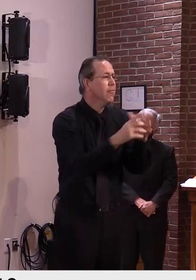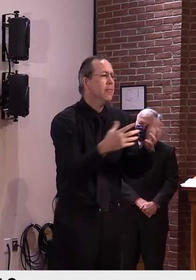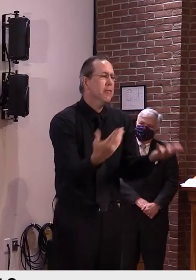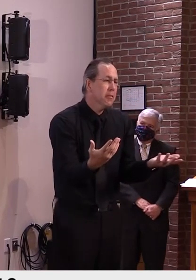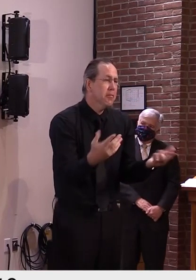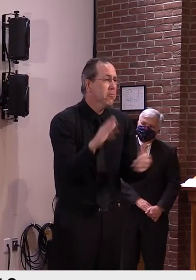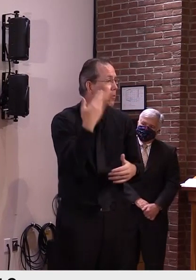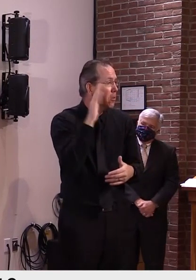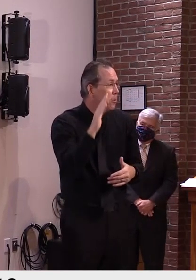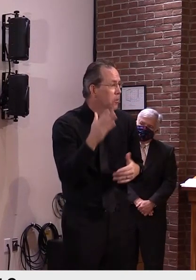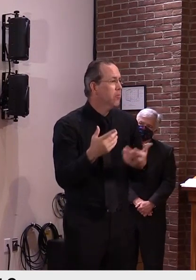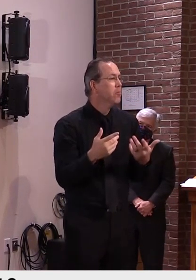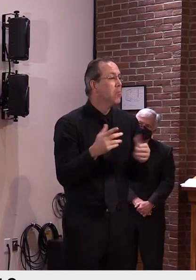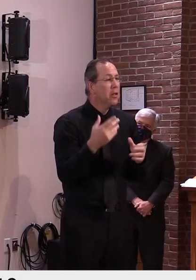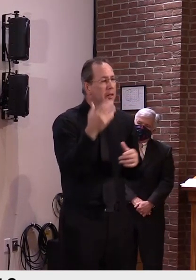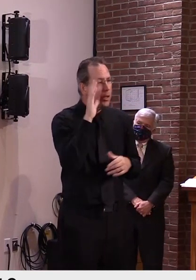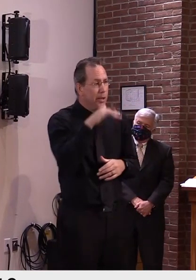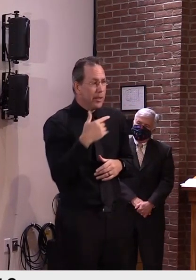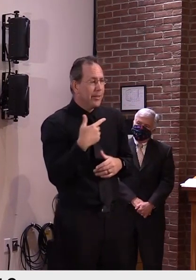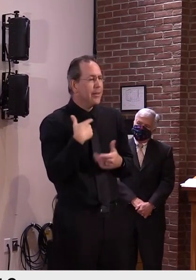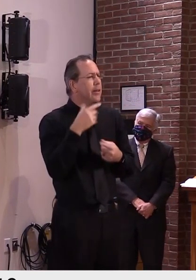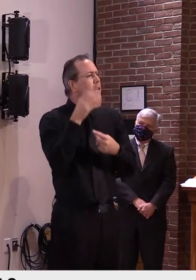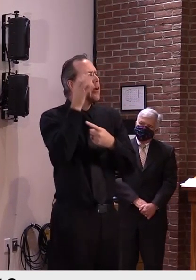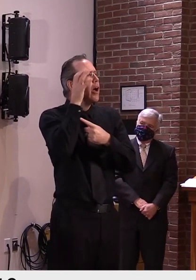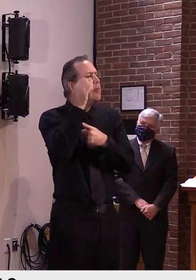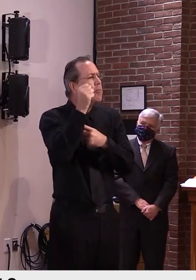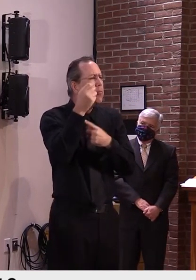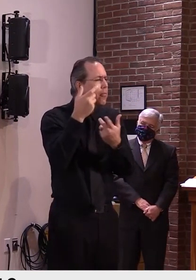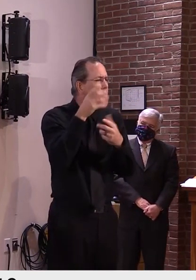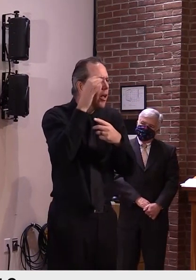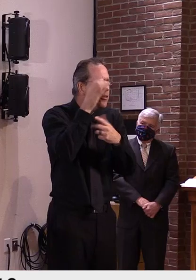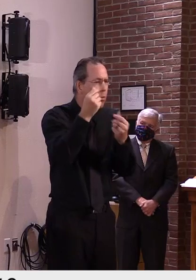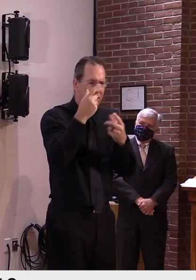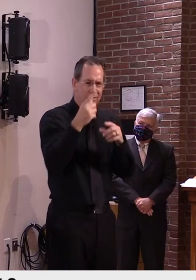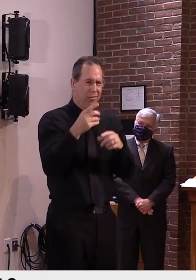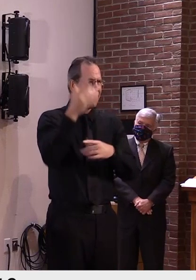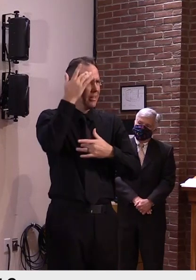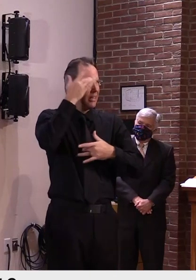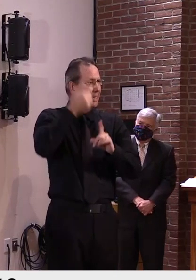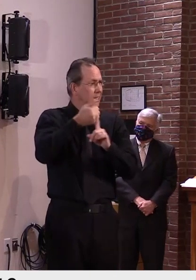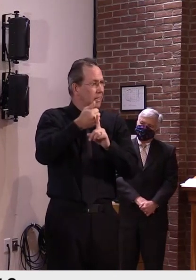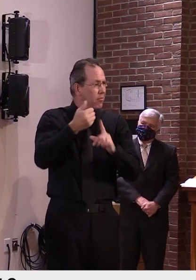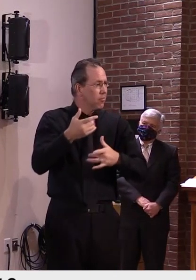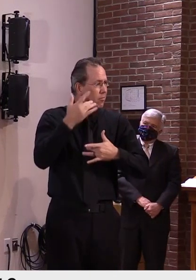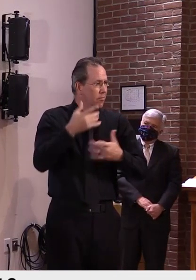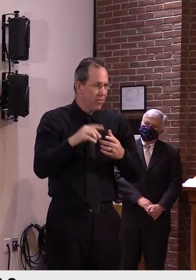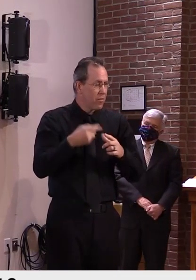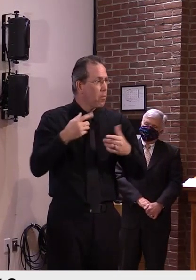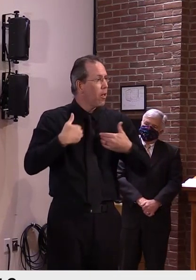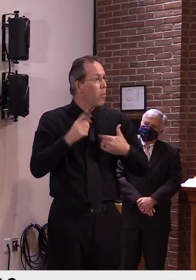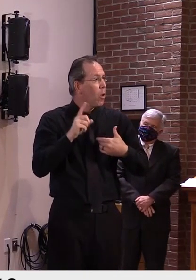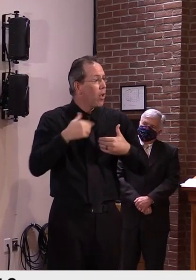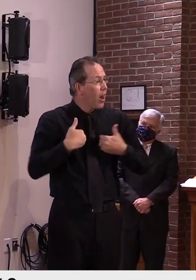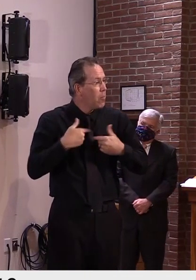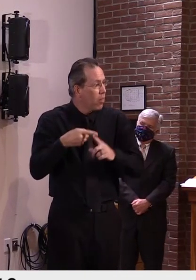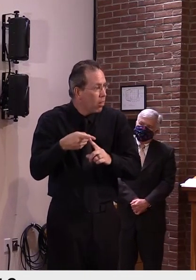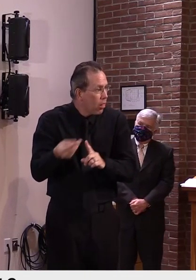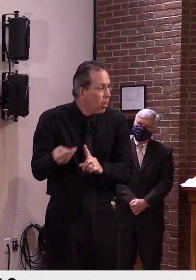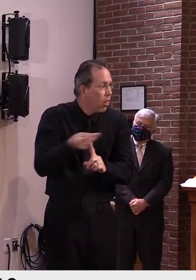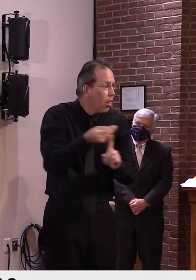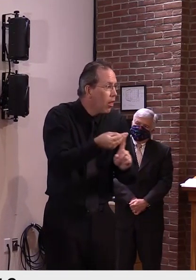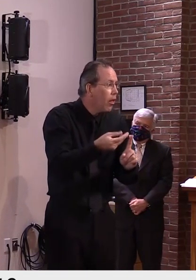so-called concept of zoonoses, which are infectious diseases that are usually in the animal world, but then jump into